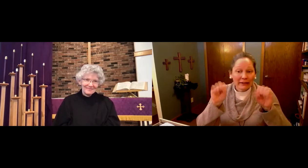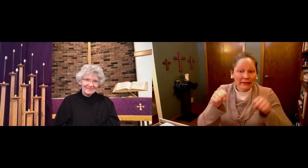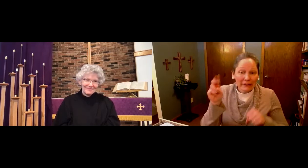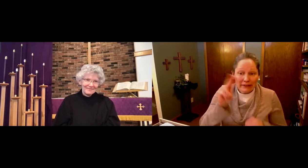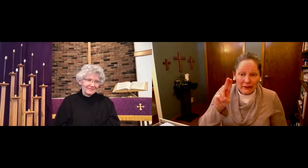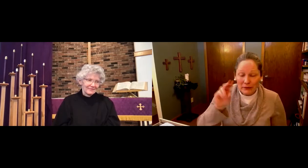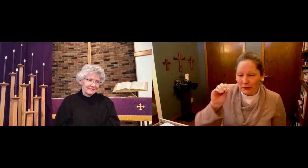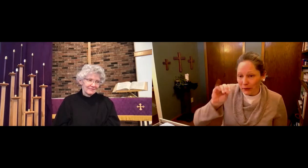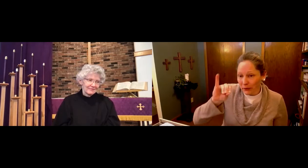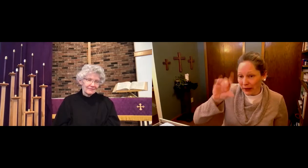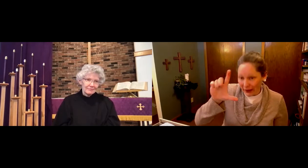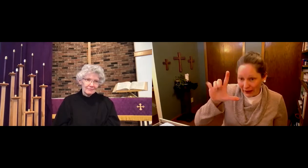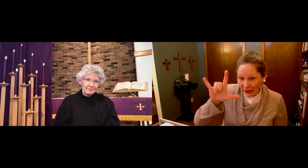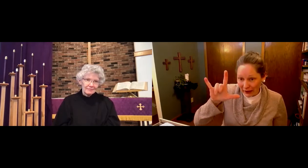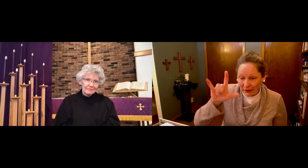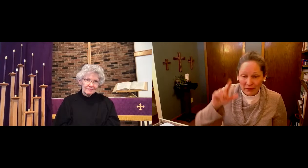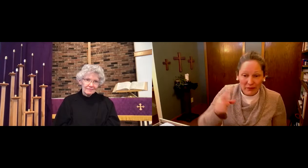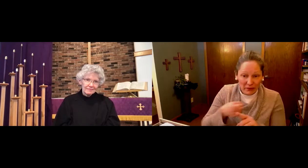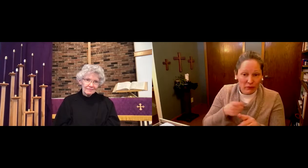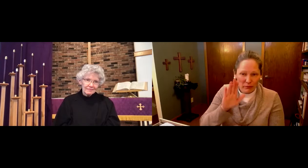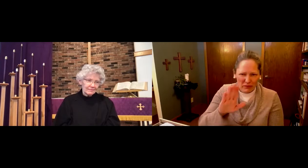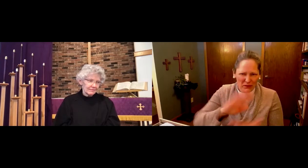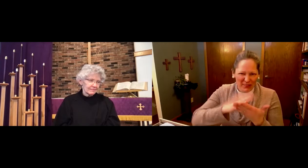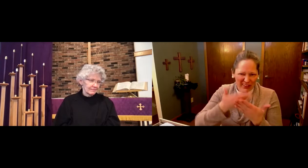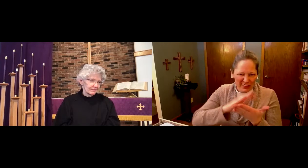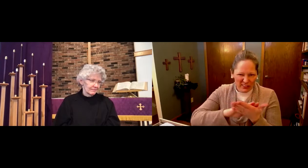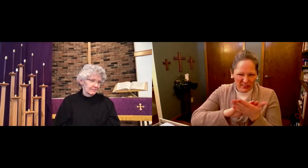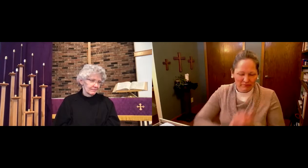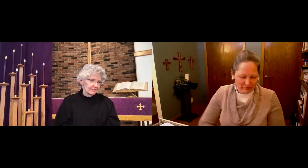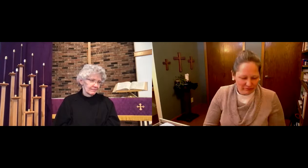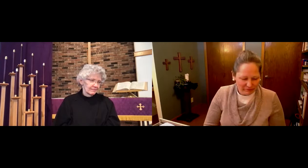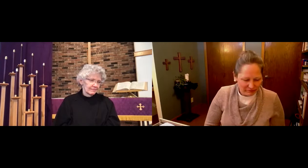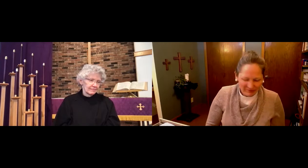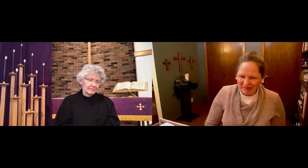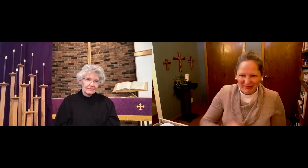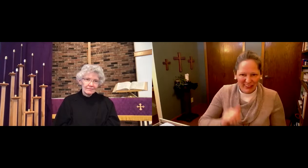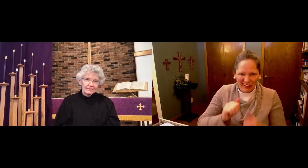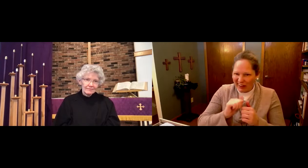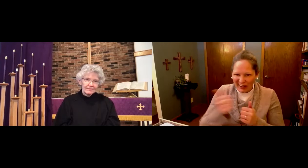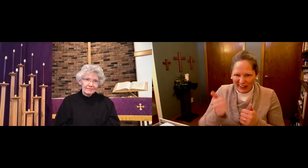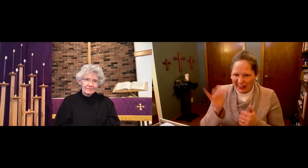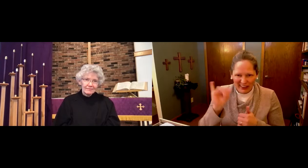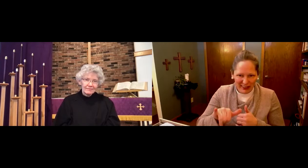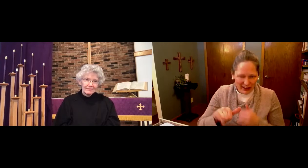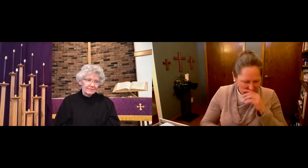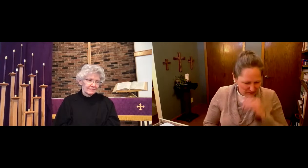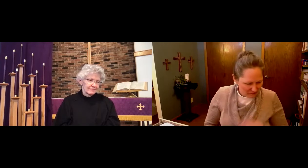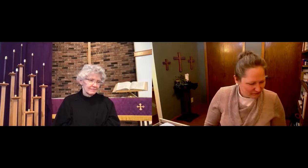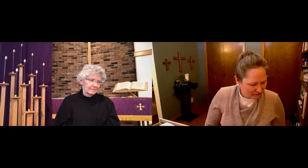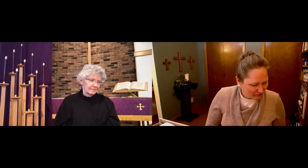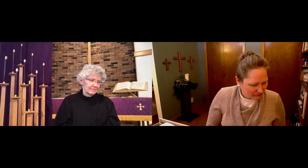Or you could use oil, like just regular olive oil for cooking.